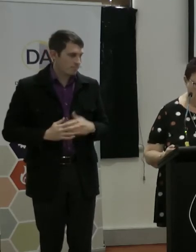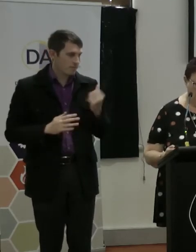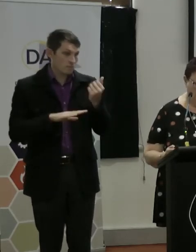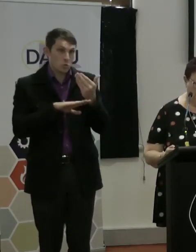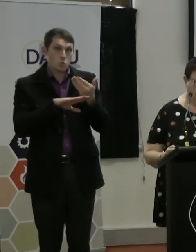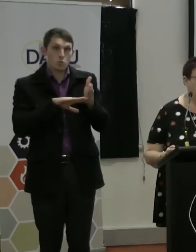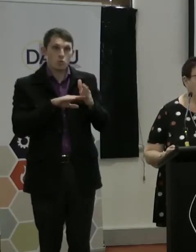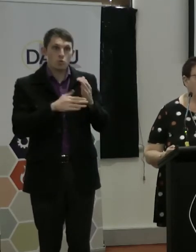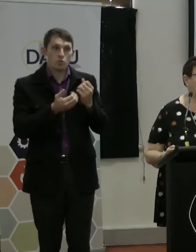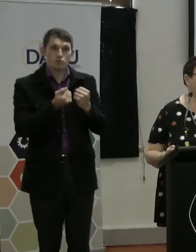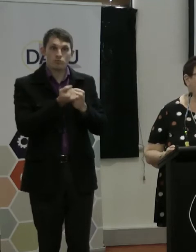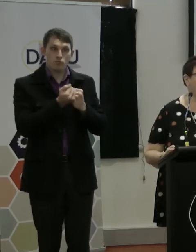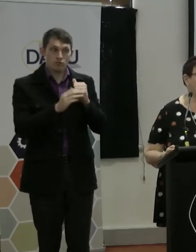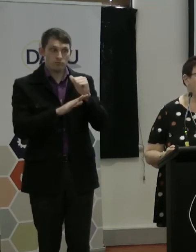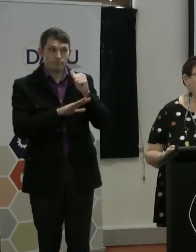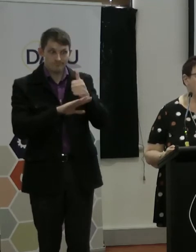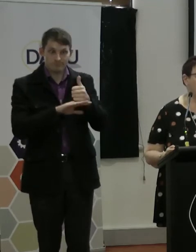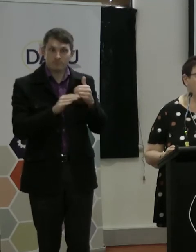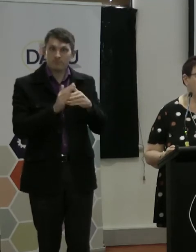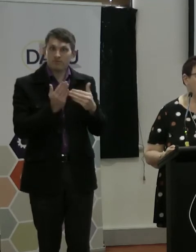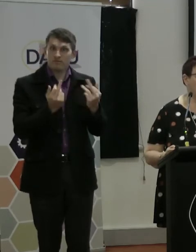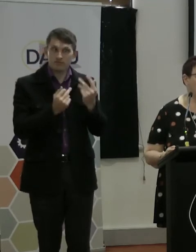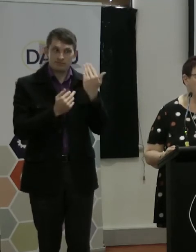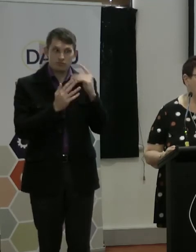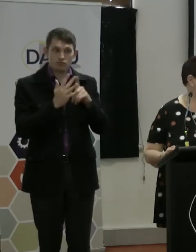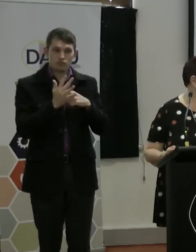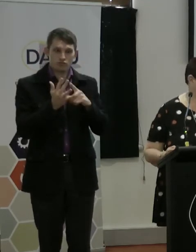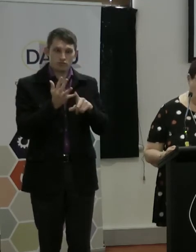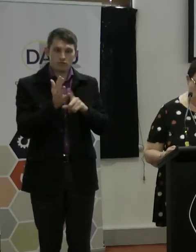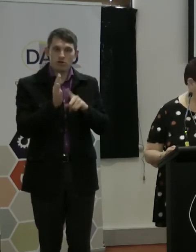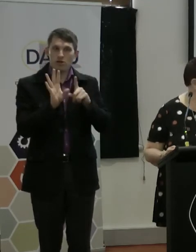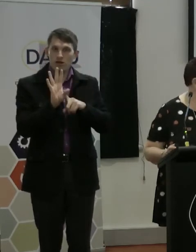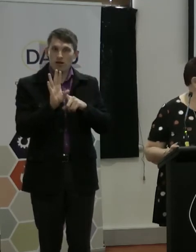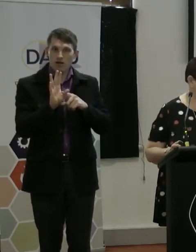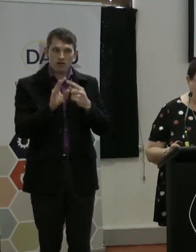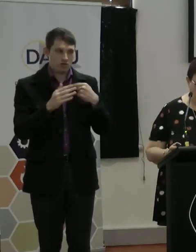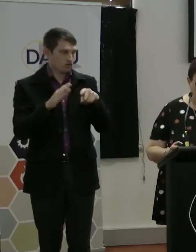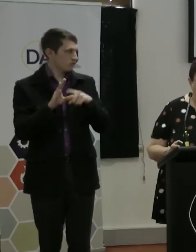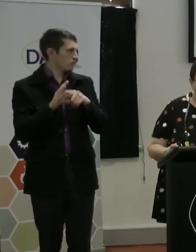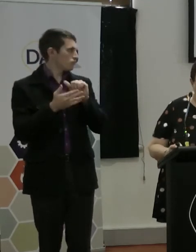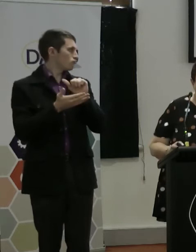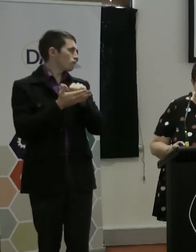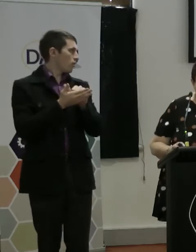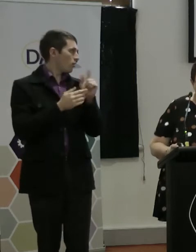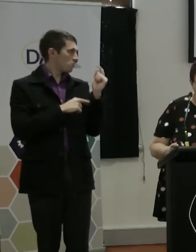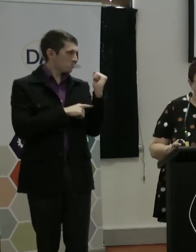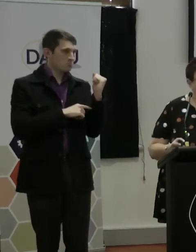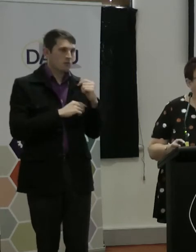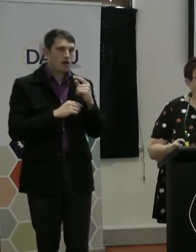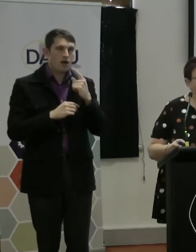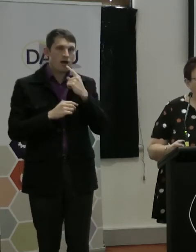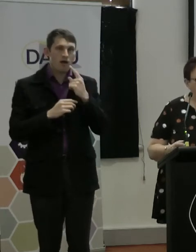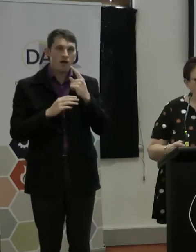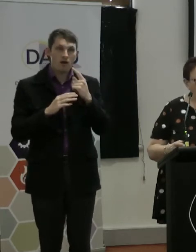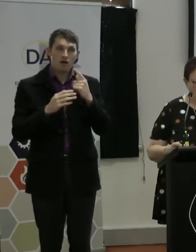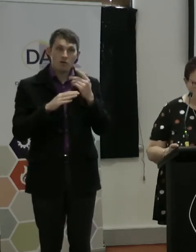was just announced in July this year, I think. Was the